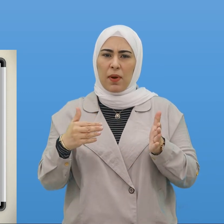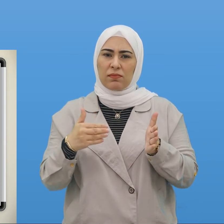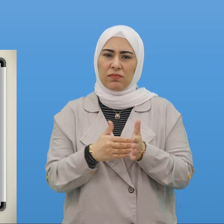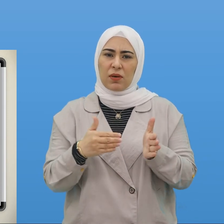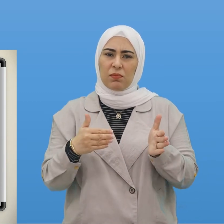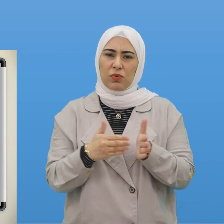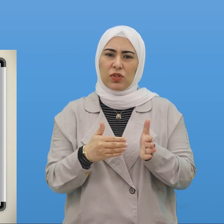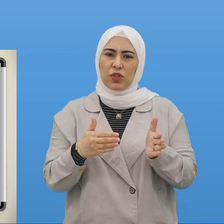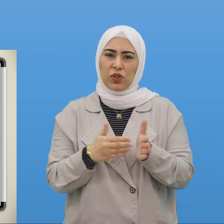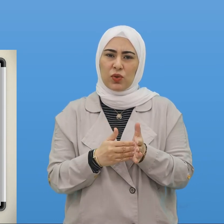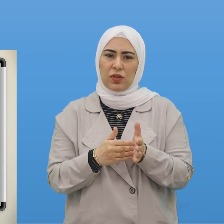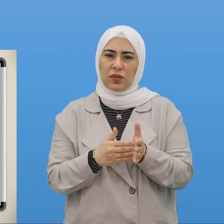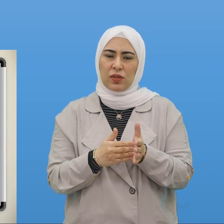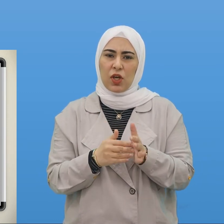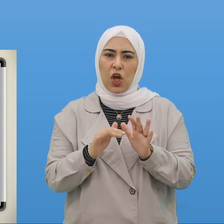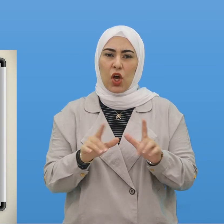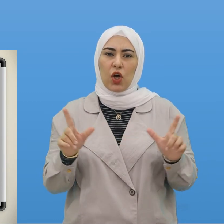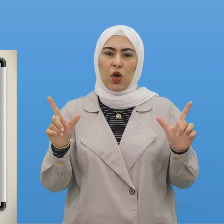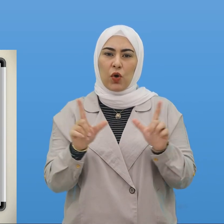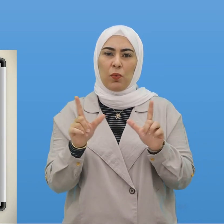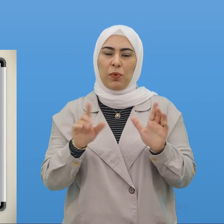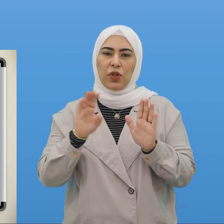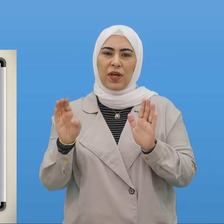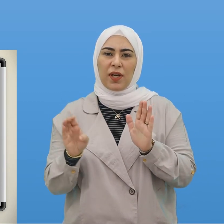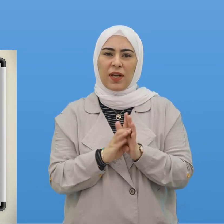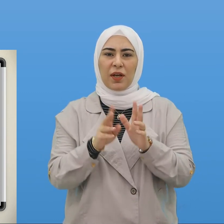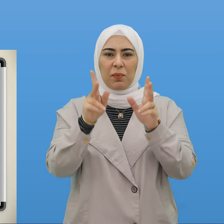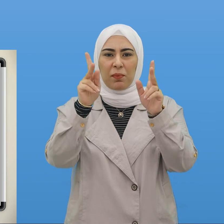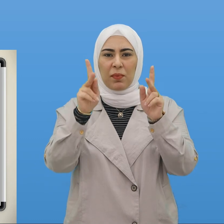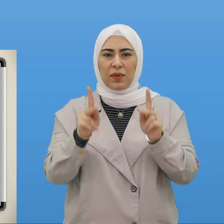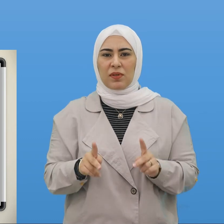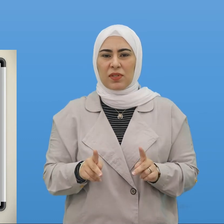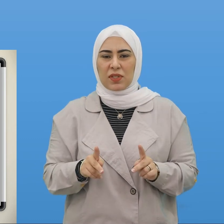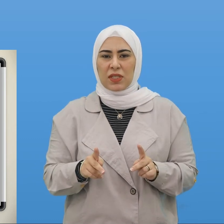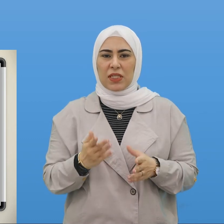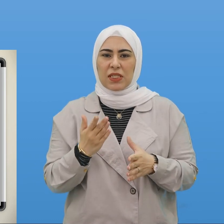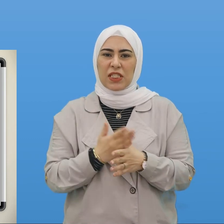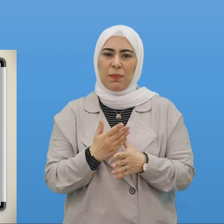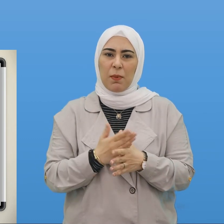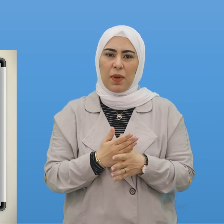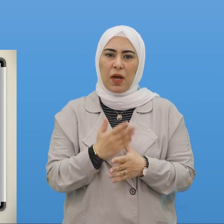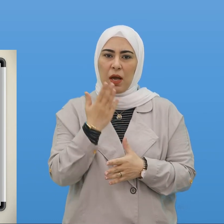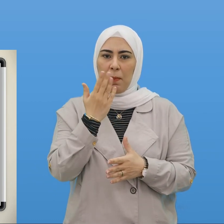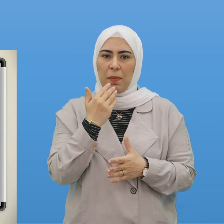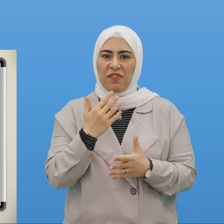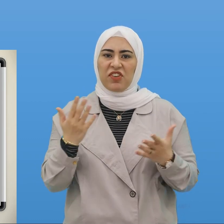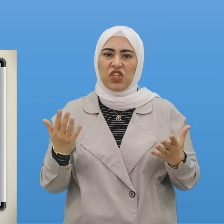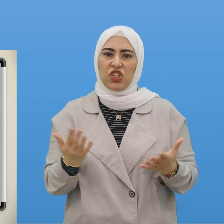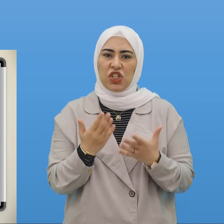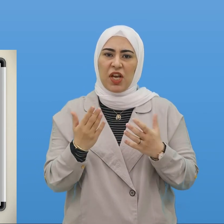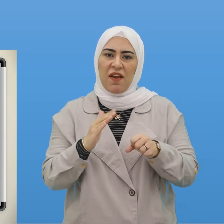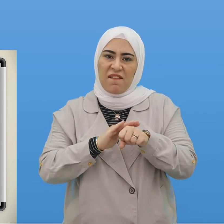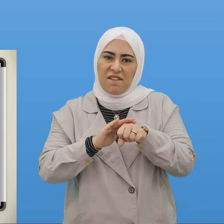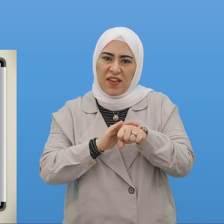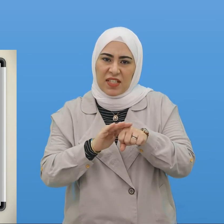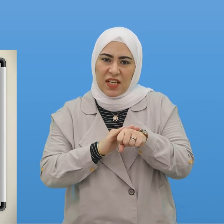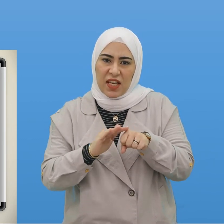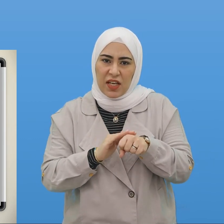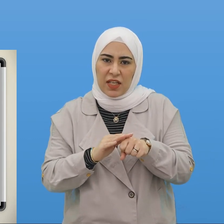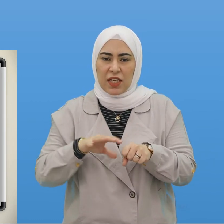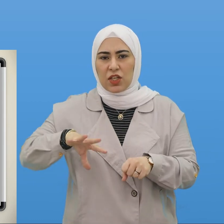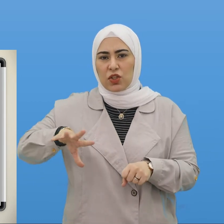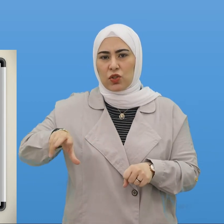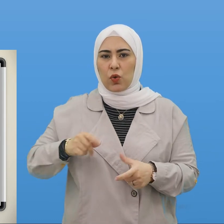a computer criminal successfully because usually nothing is actually physically stolen or damaged.